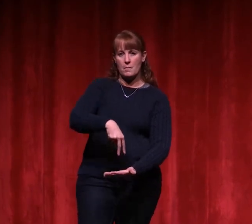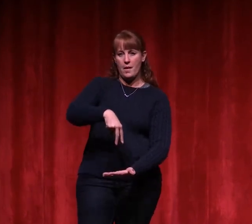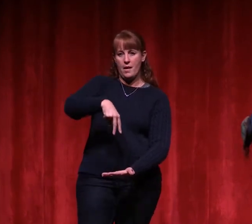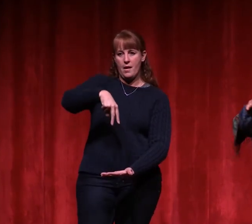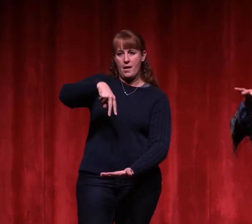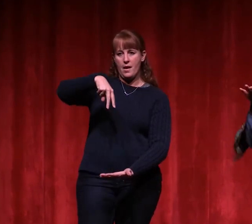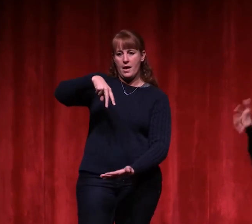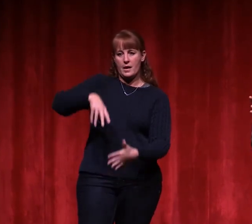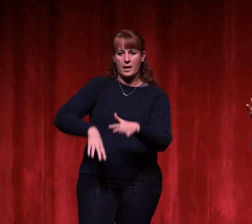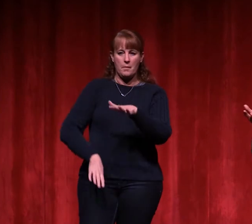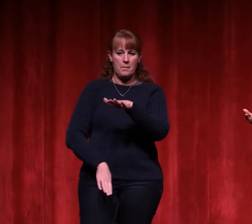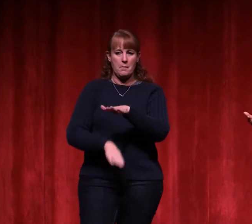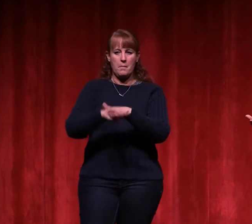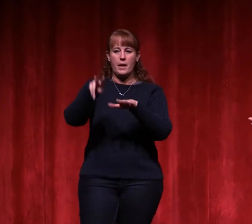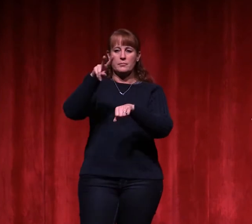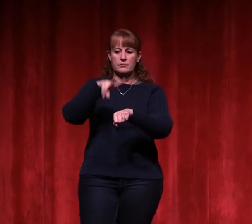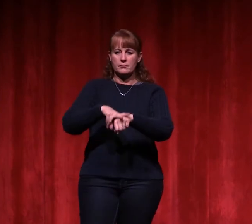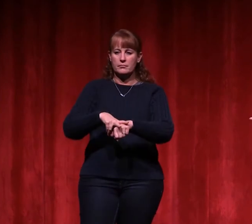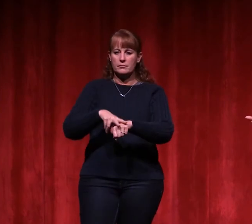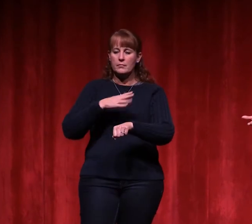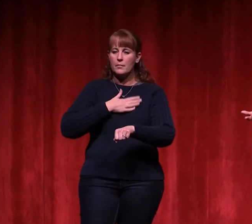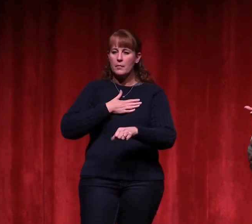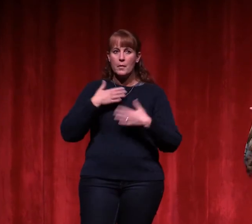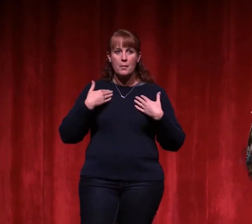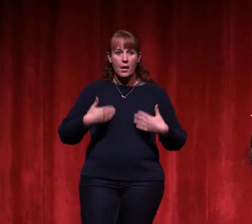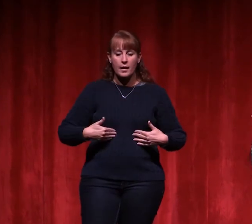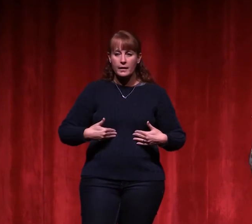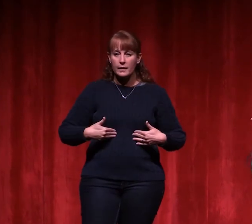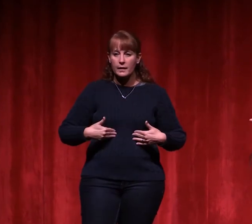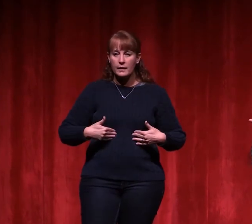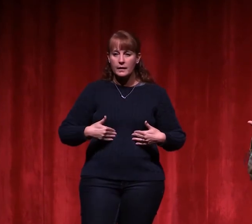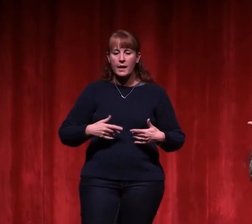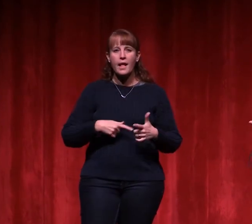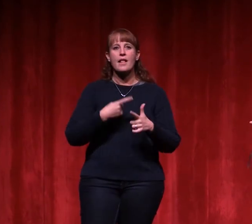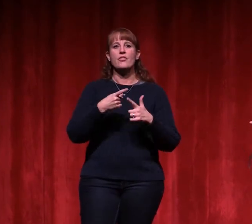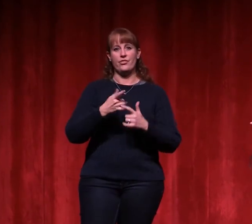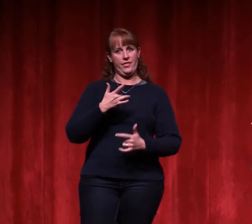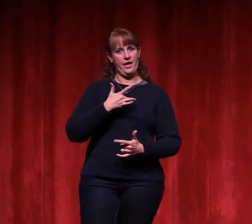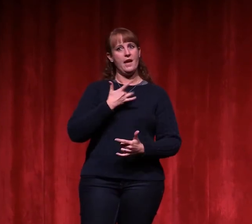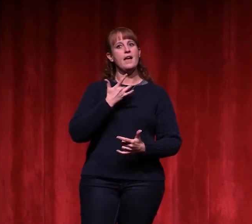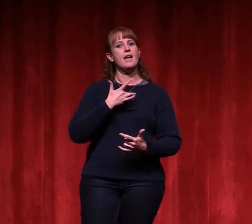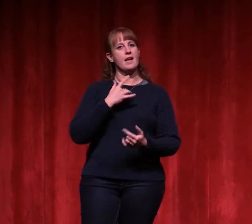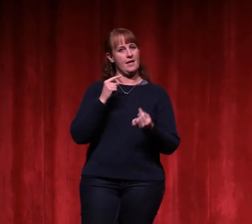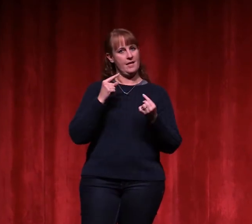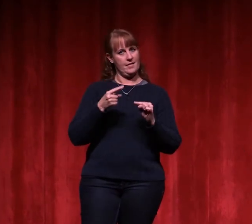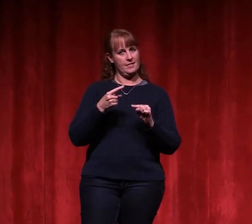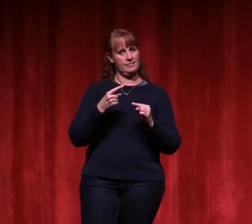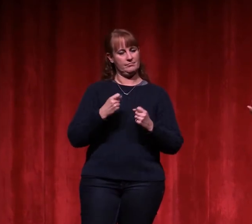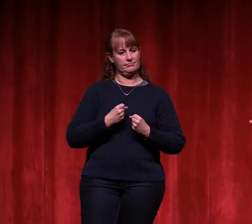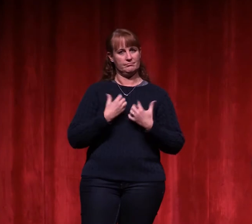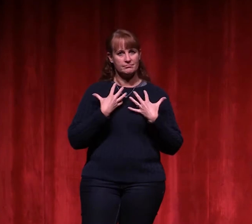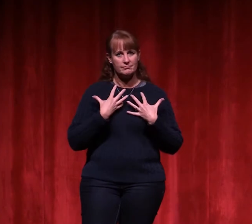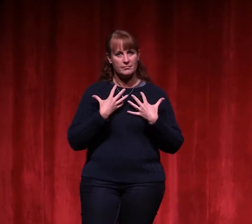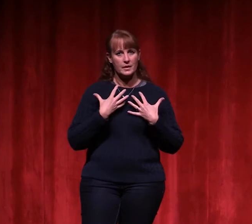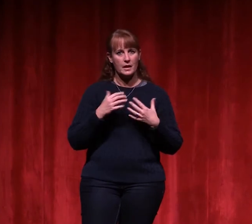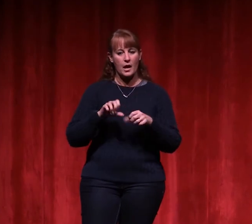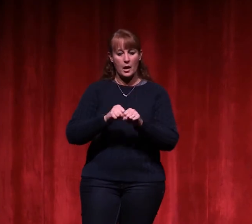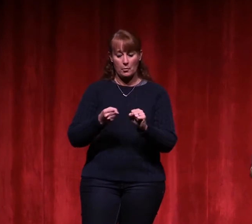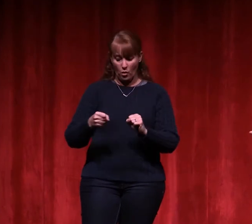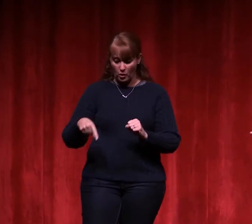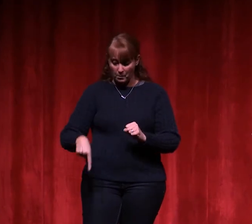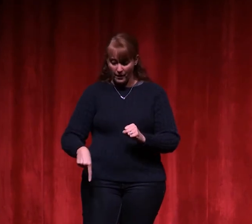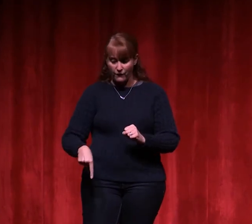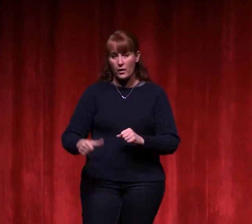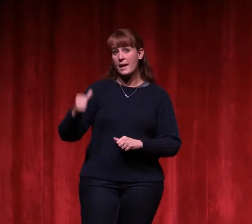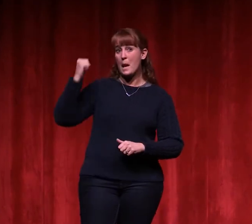then boom, I was back up in my body. And then I felt the pain. I'd broken my foot